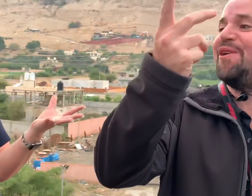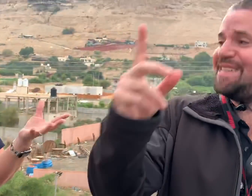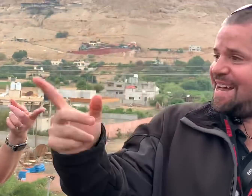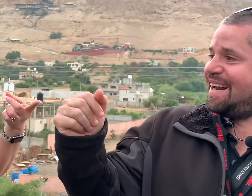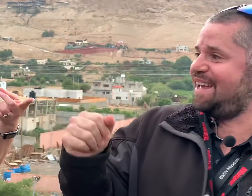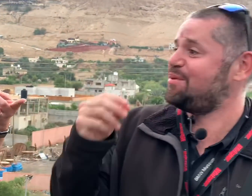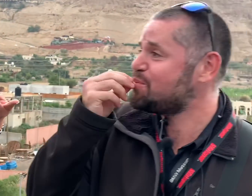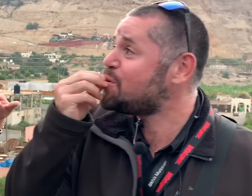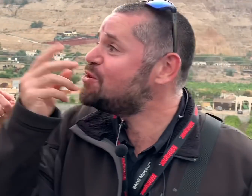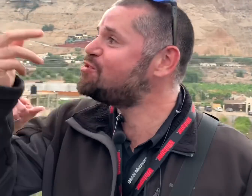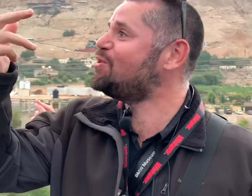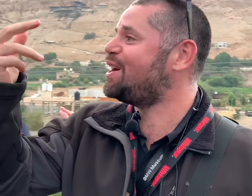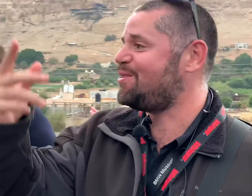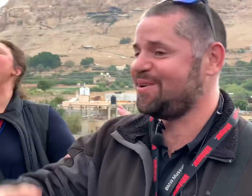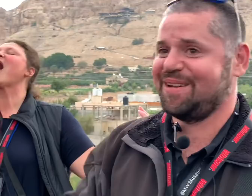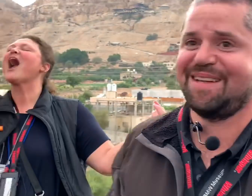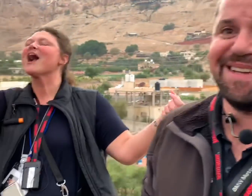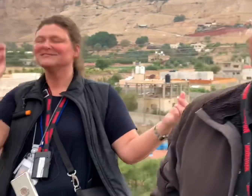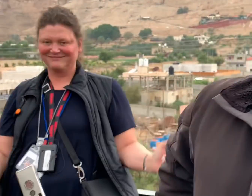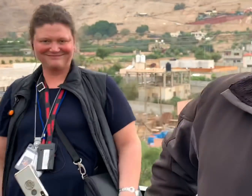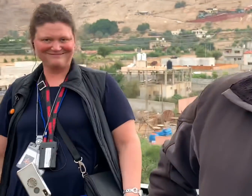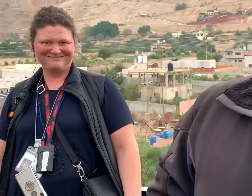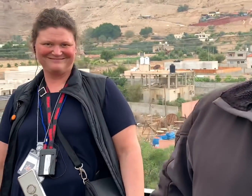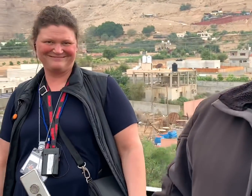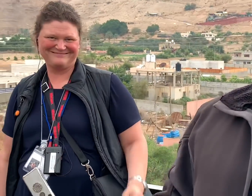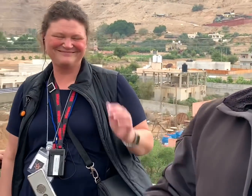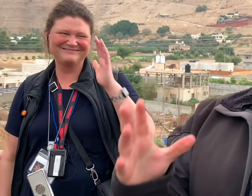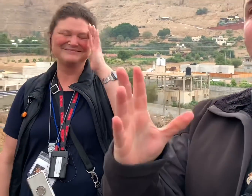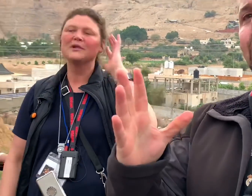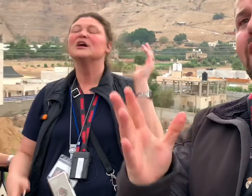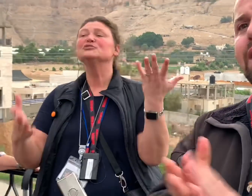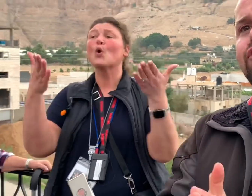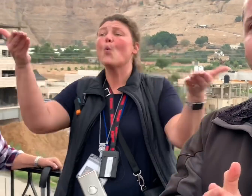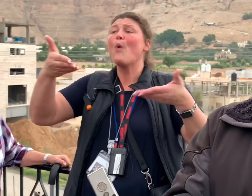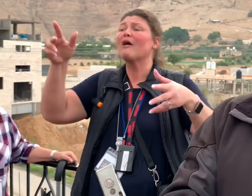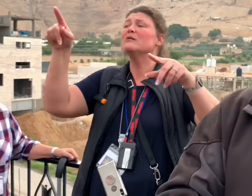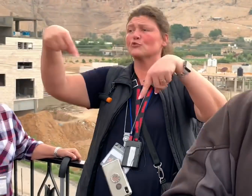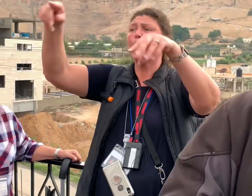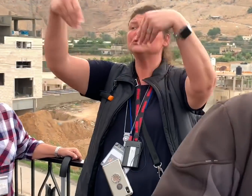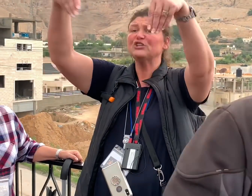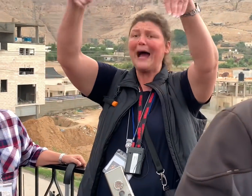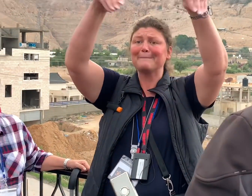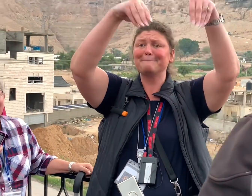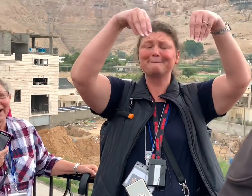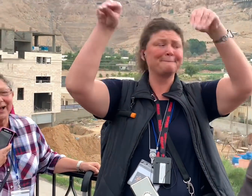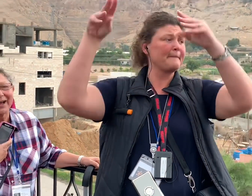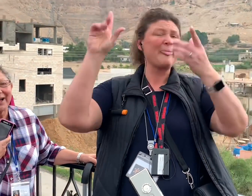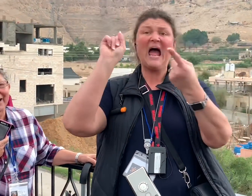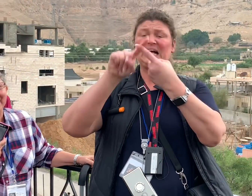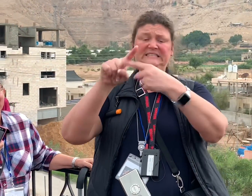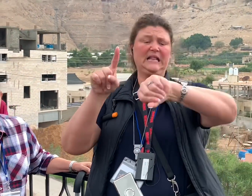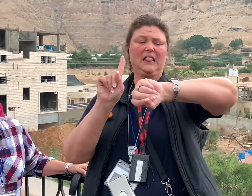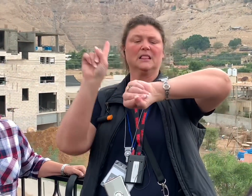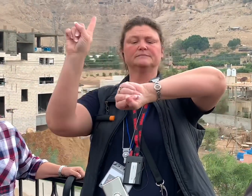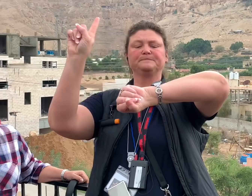Sugar. Sugar, exactly. Sugar. So guys, you're welcome to go there. We have